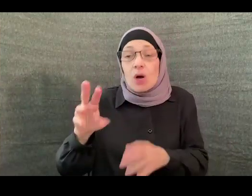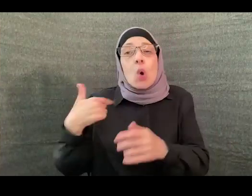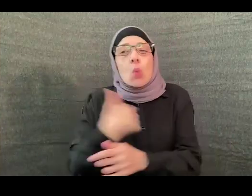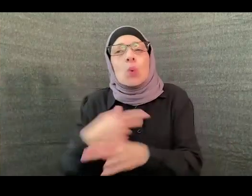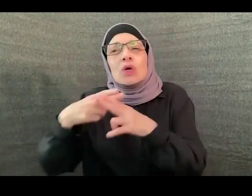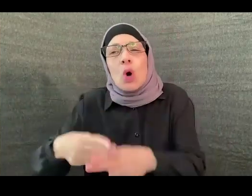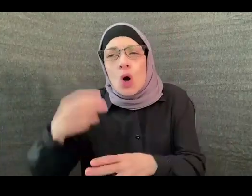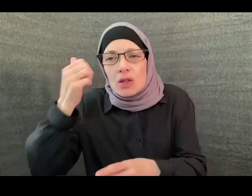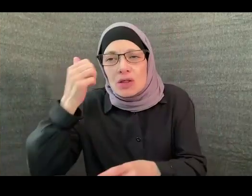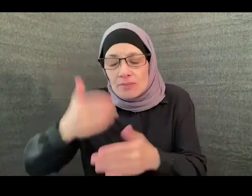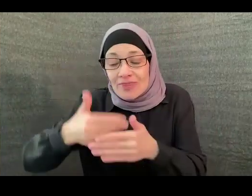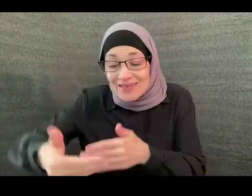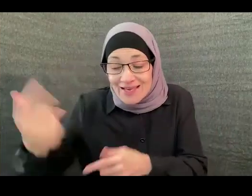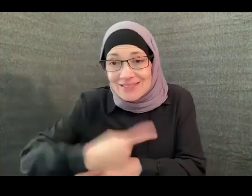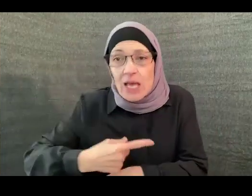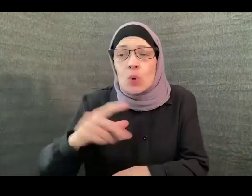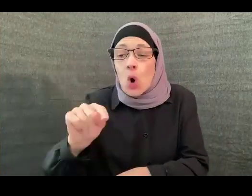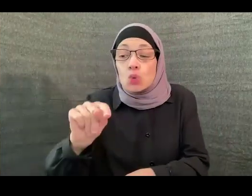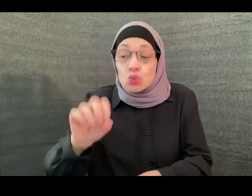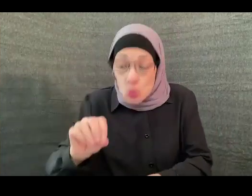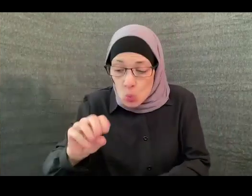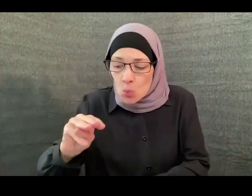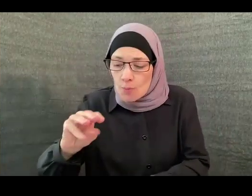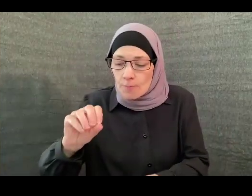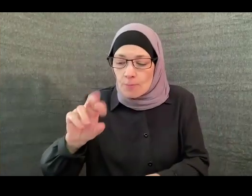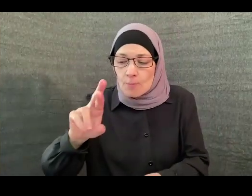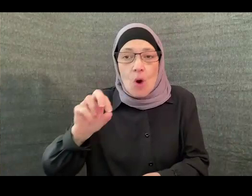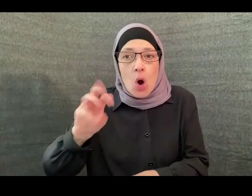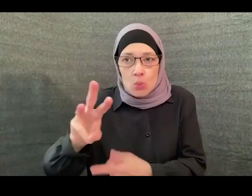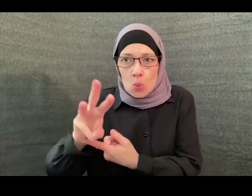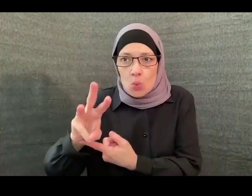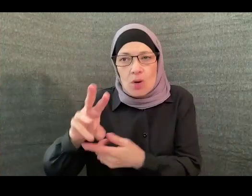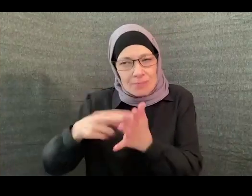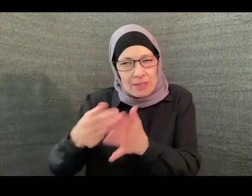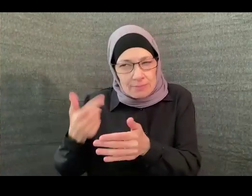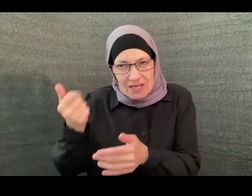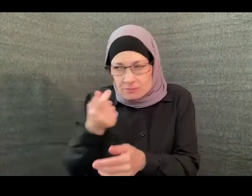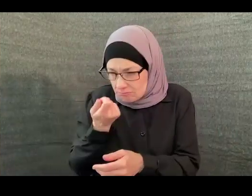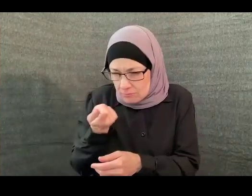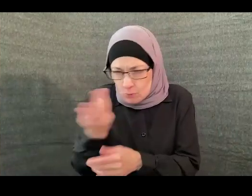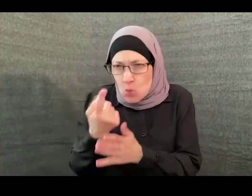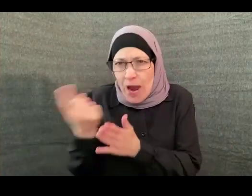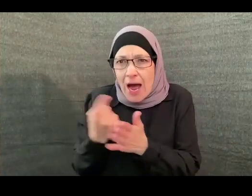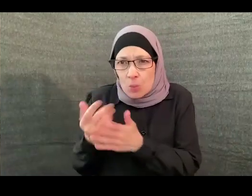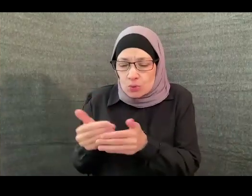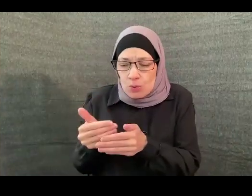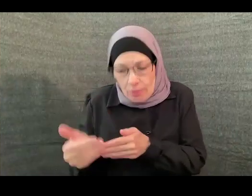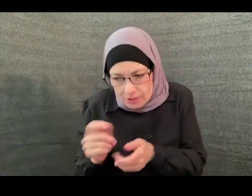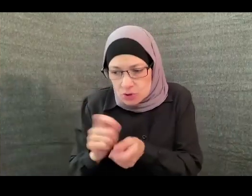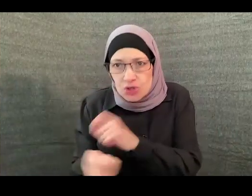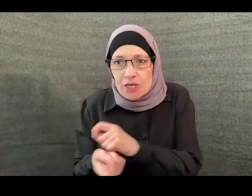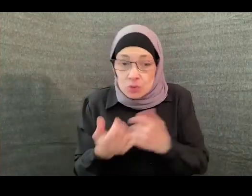because it's very close. A few hours, you will be in tomorrow. Tomorrow will be today.